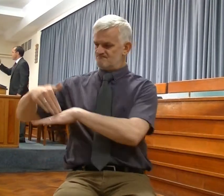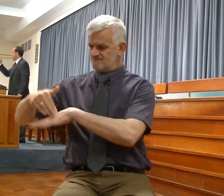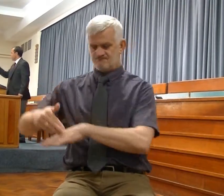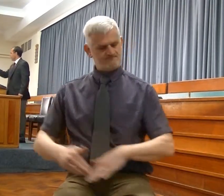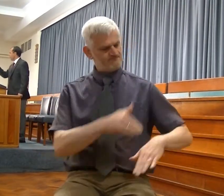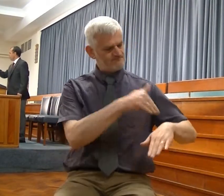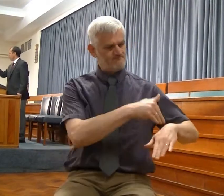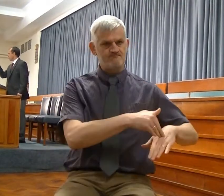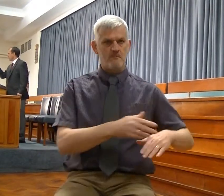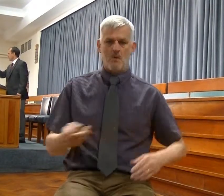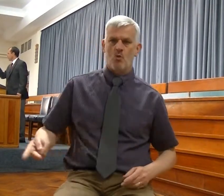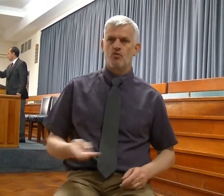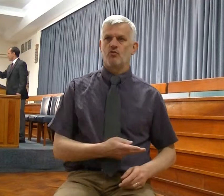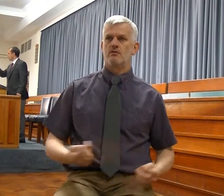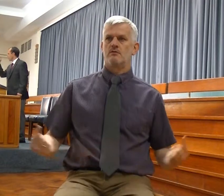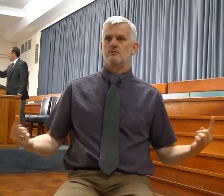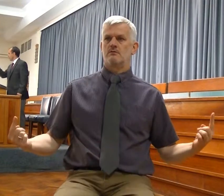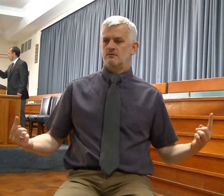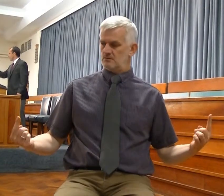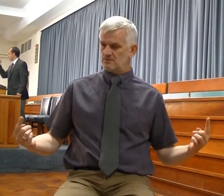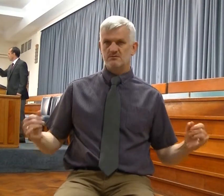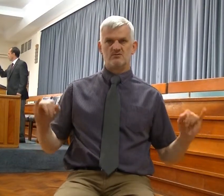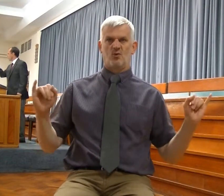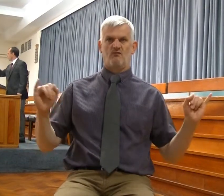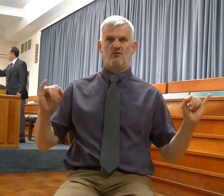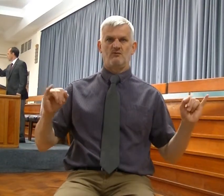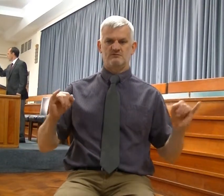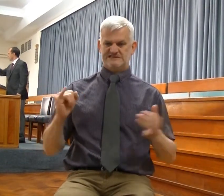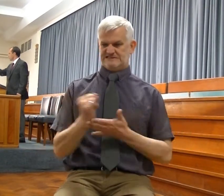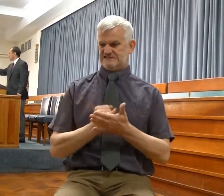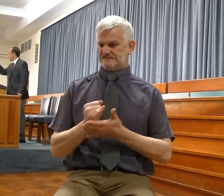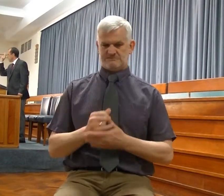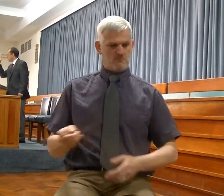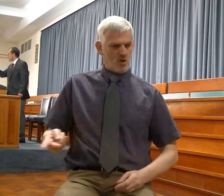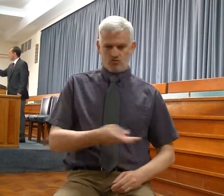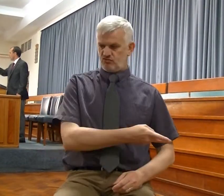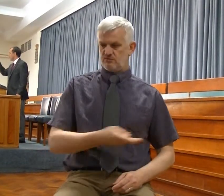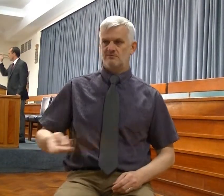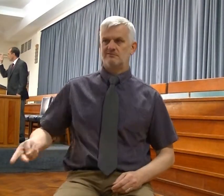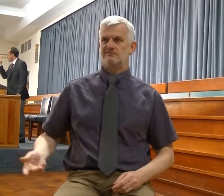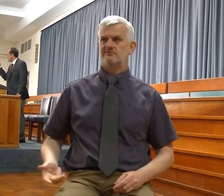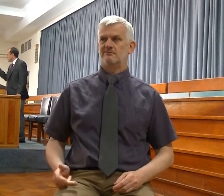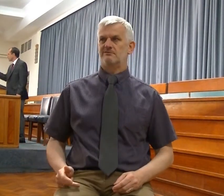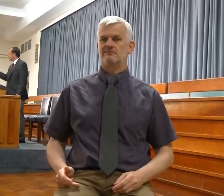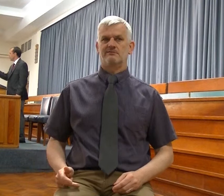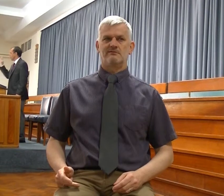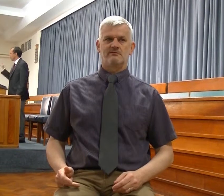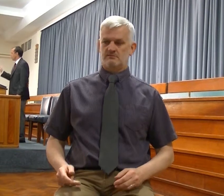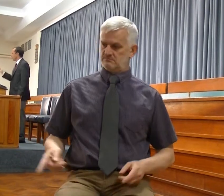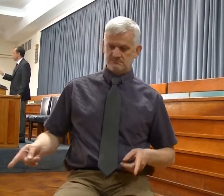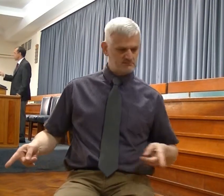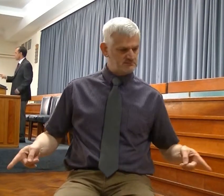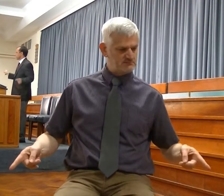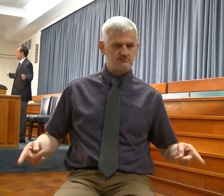transgressors. Any evil word you can think about can be applied to the two thieves mentioned and crucified during that